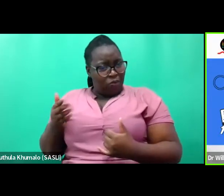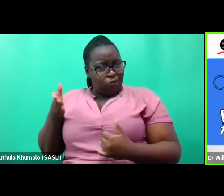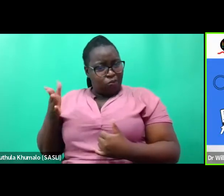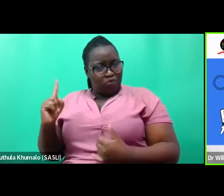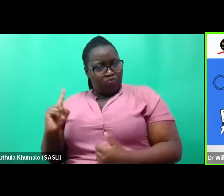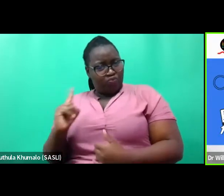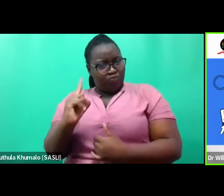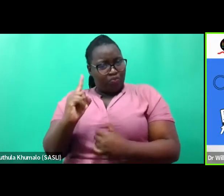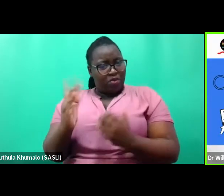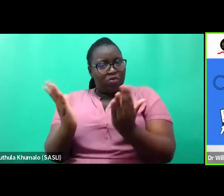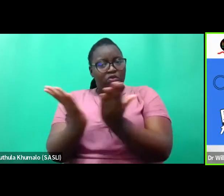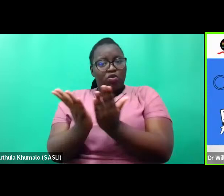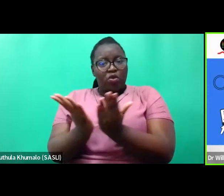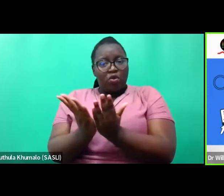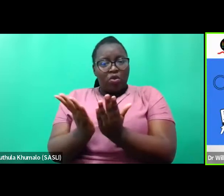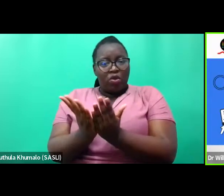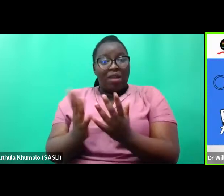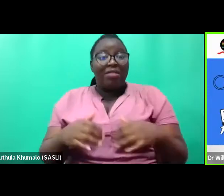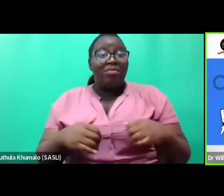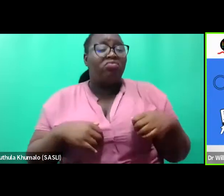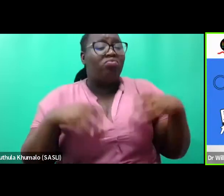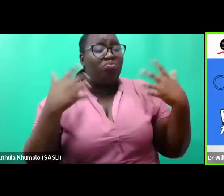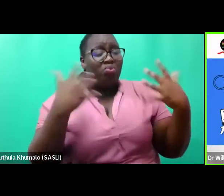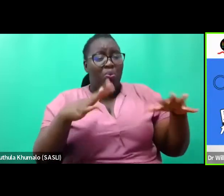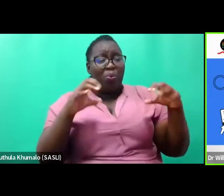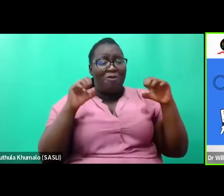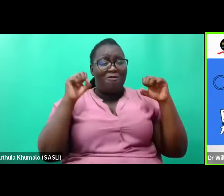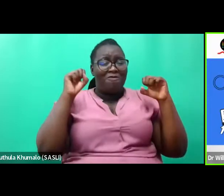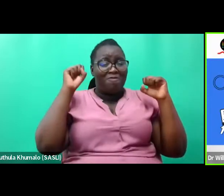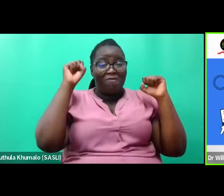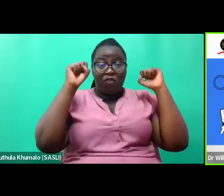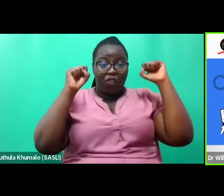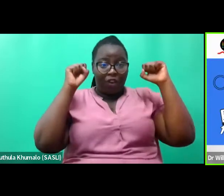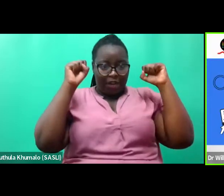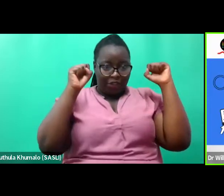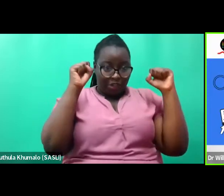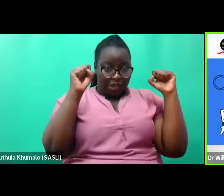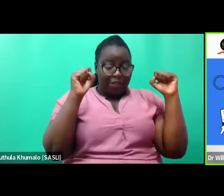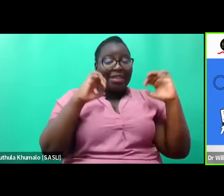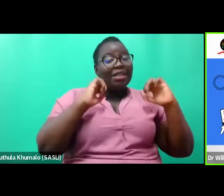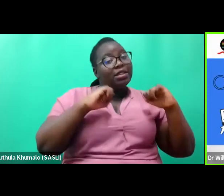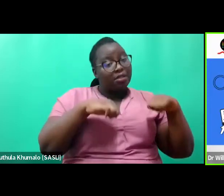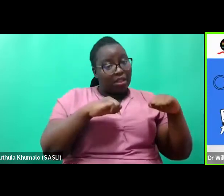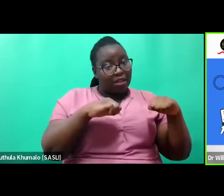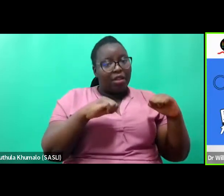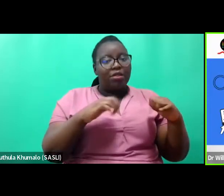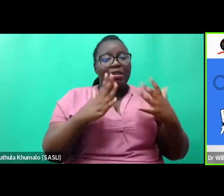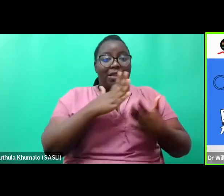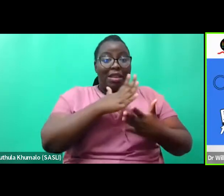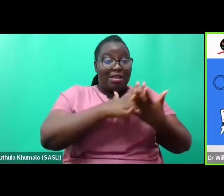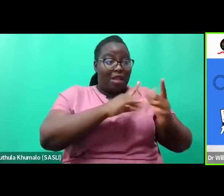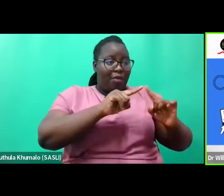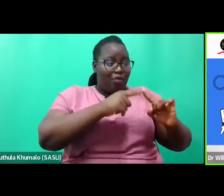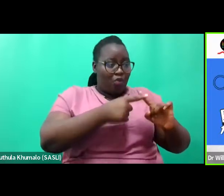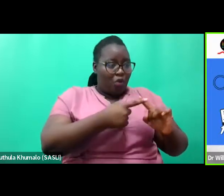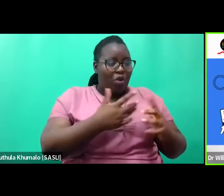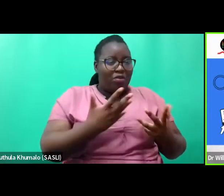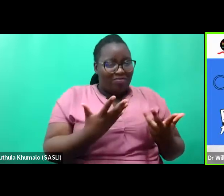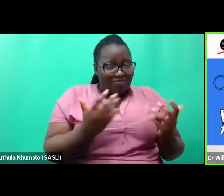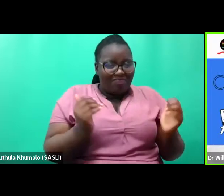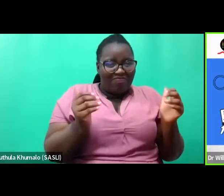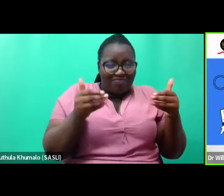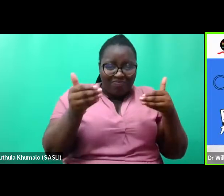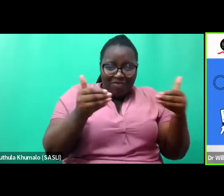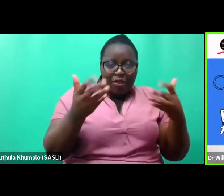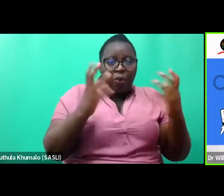Emma, that sounds extremely frustrating. And of course, at some point you just weren't coping and you did drop